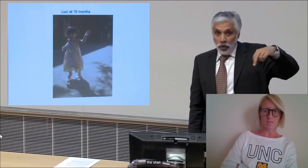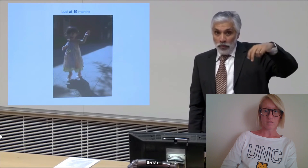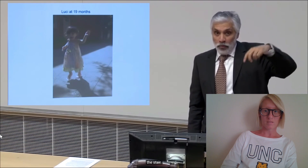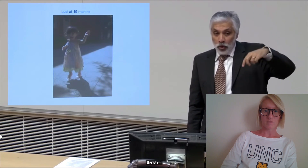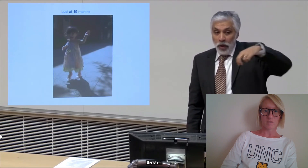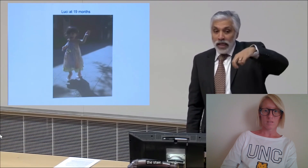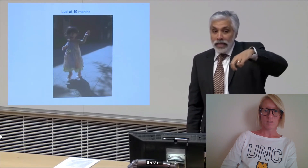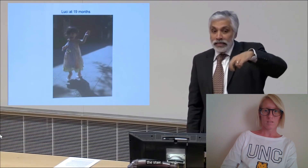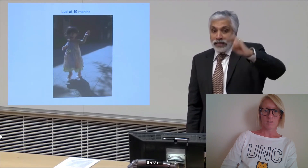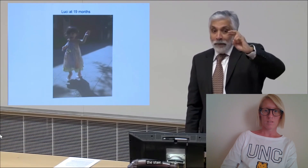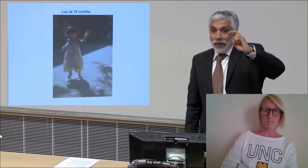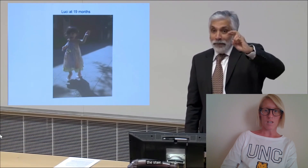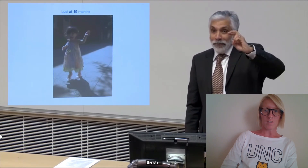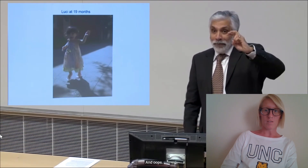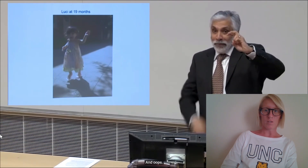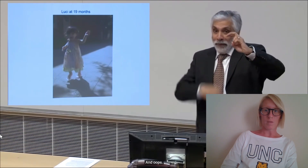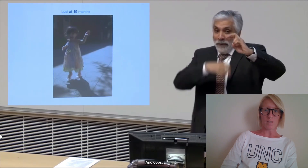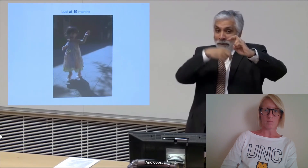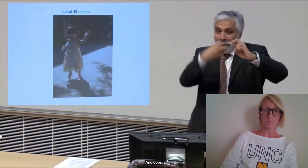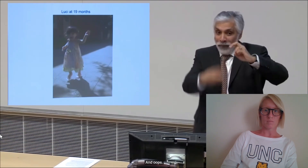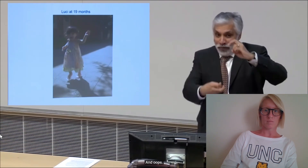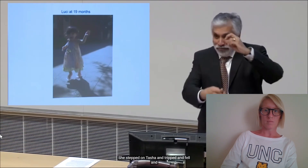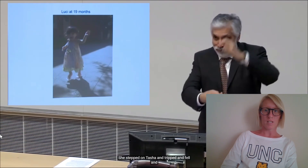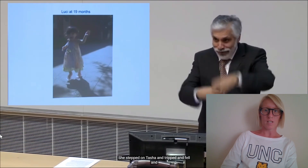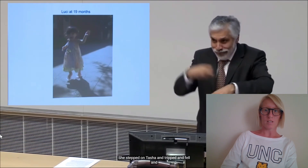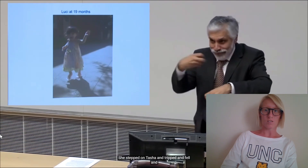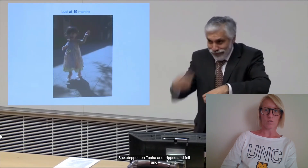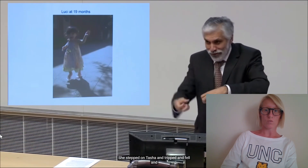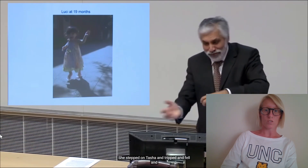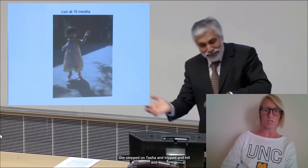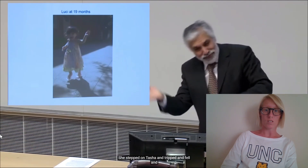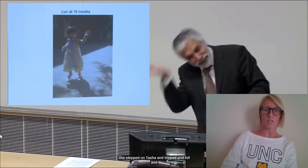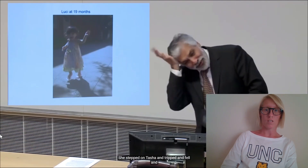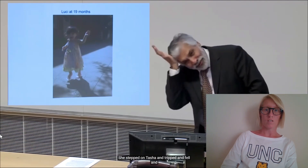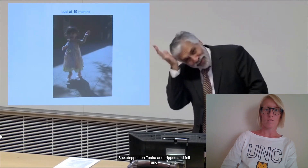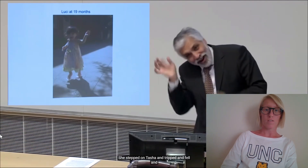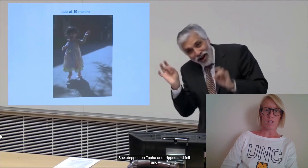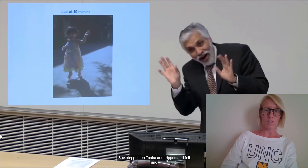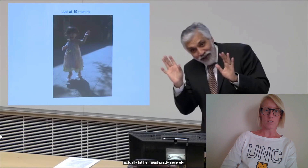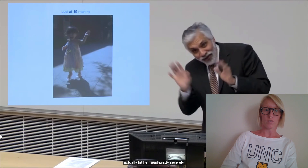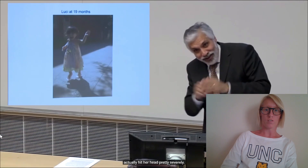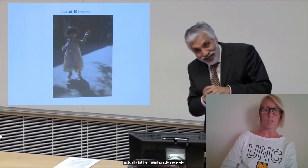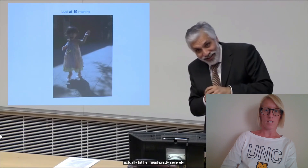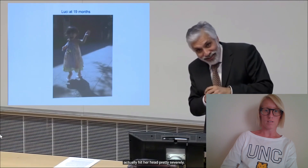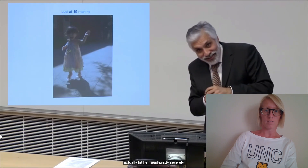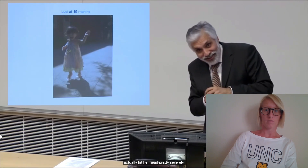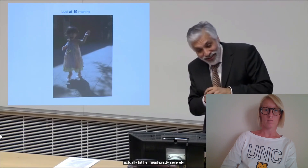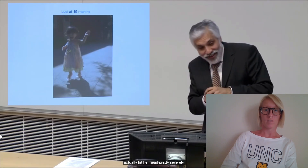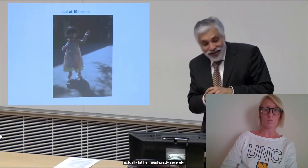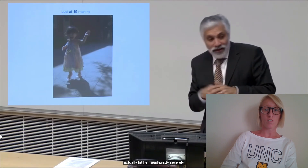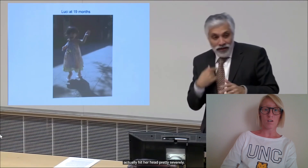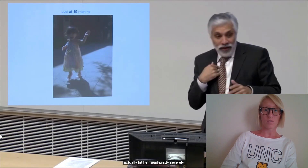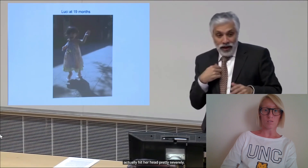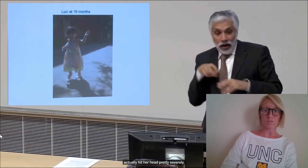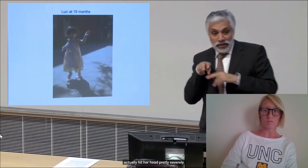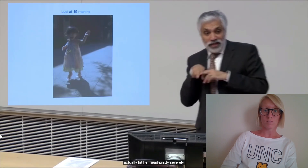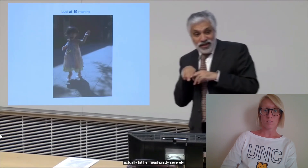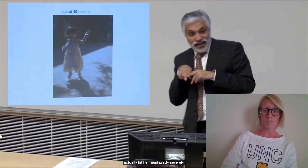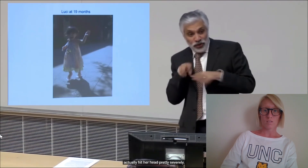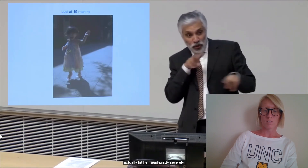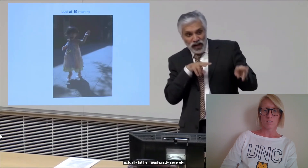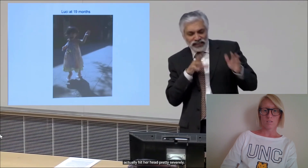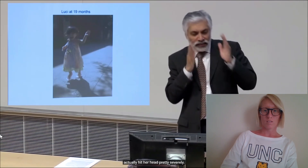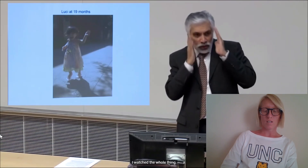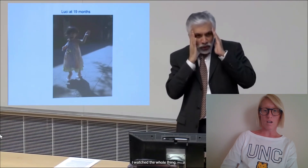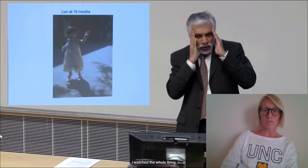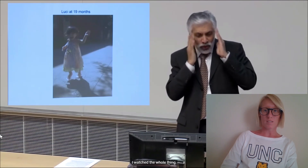stair. And whoops, she stepped on Tasha and tripped and fell and actually hit her head pretty